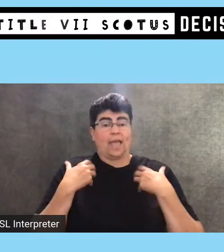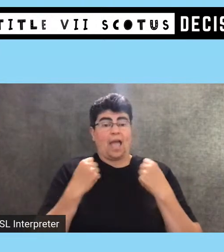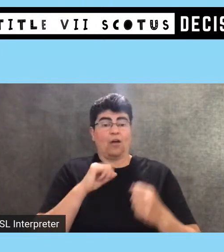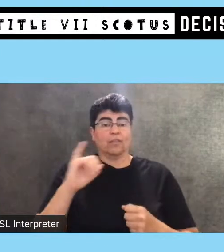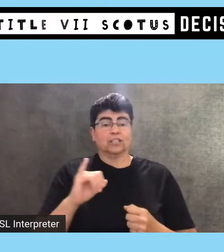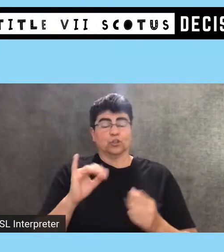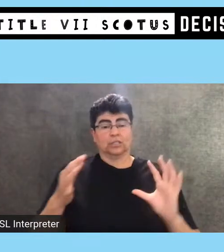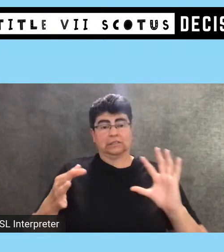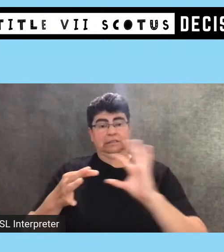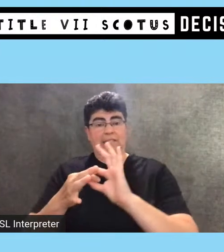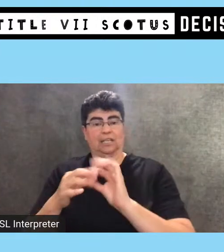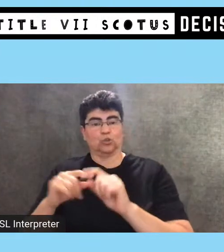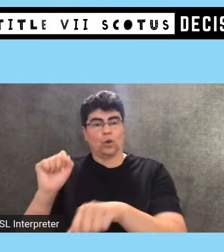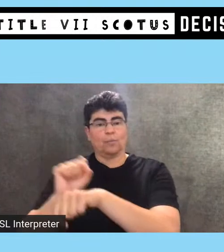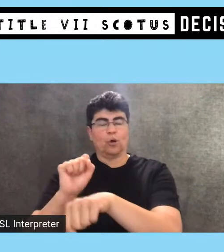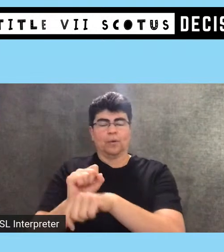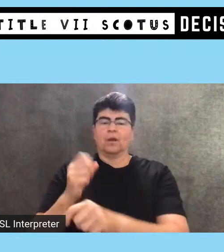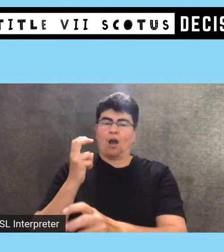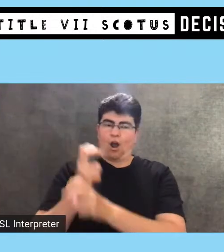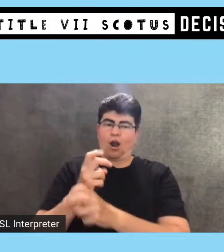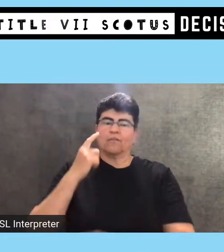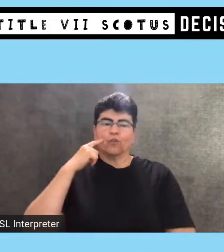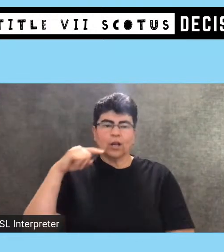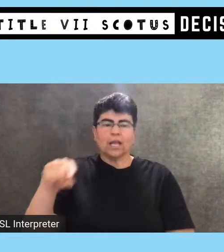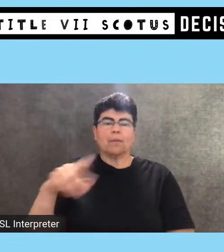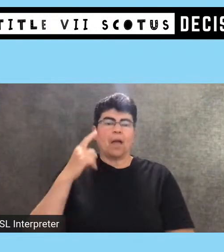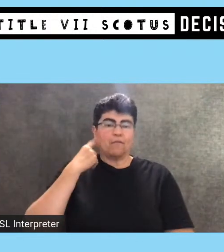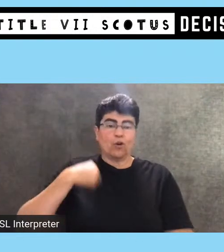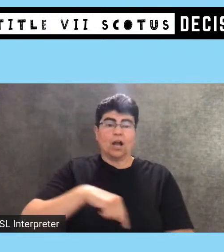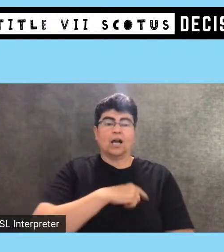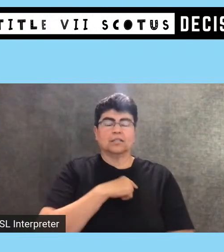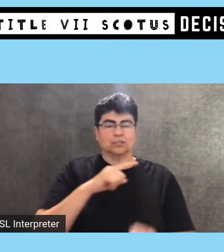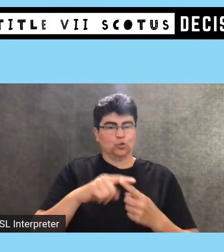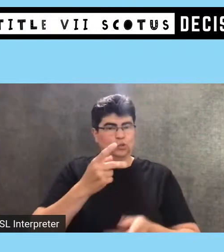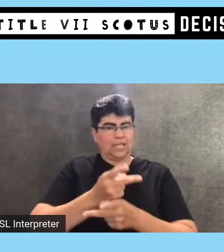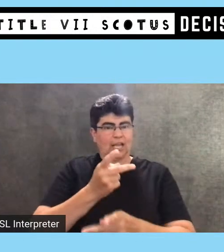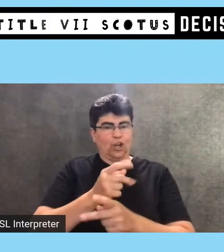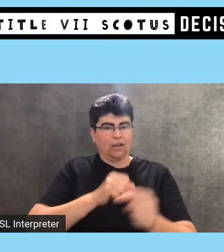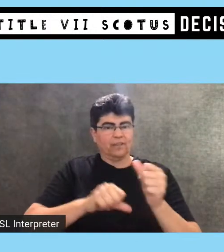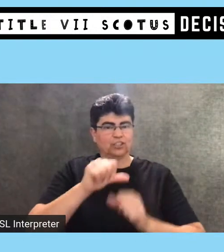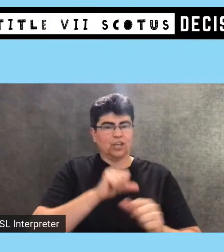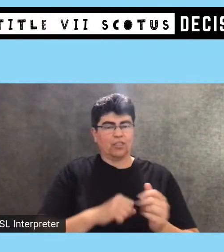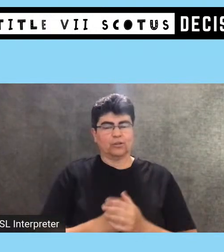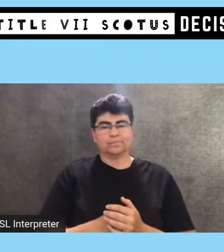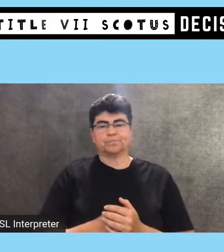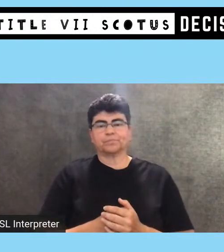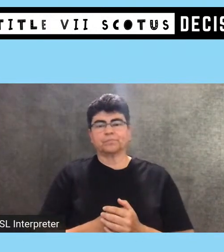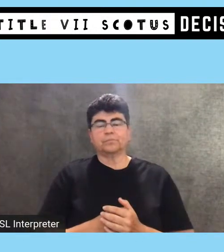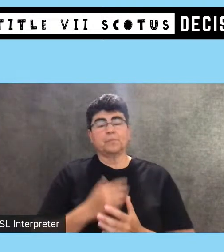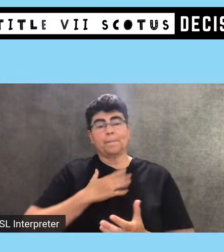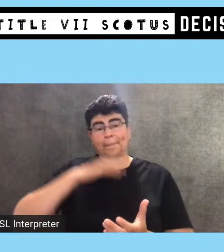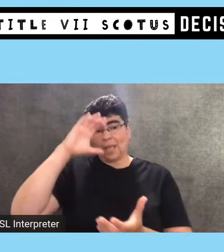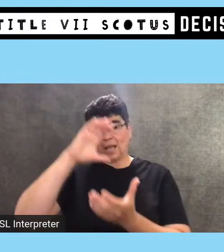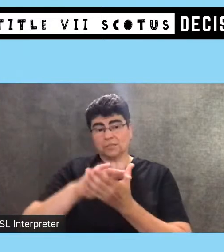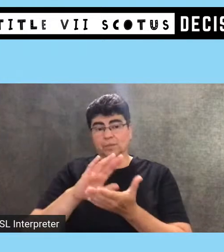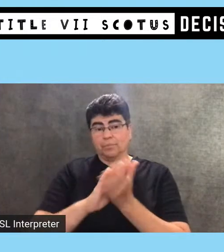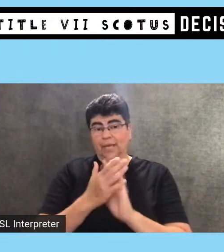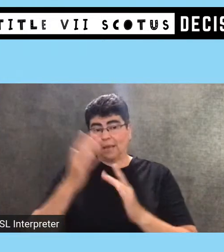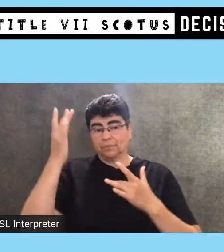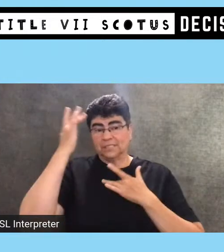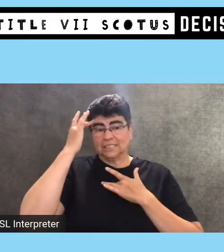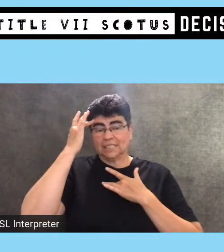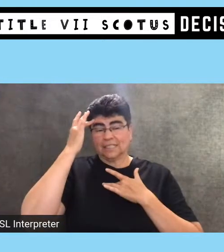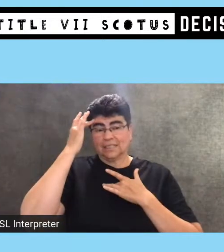employment, it made it hard for him and for us to take care of each other. My husband became sick